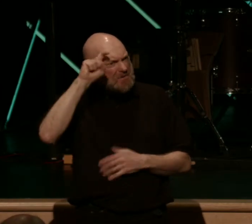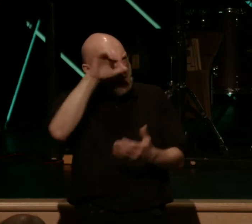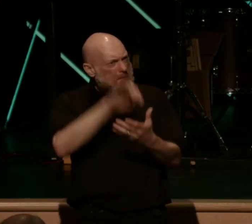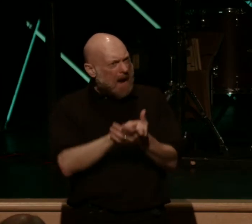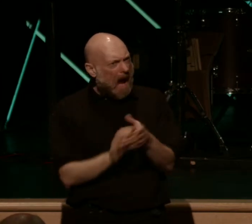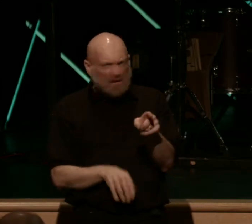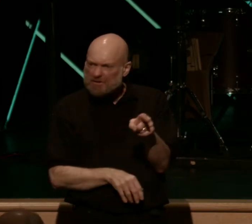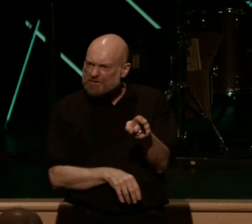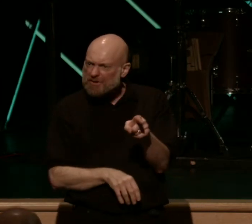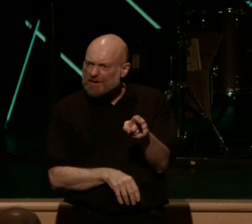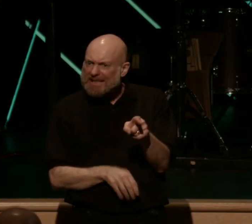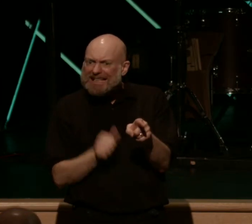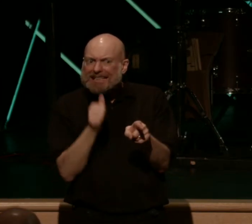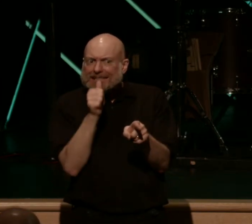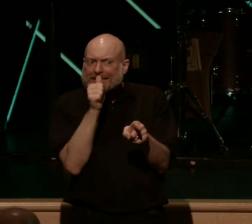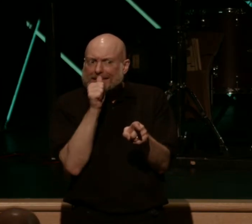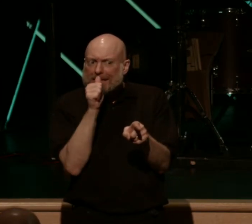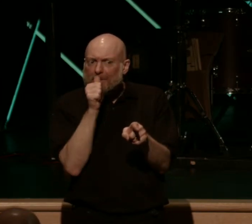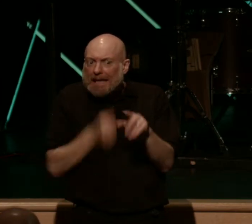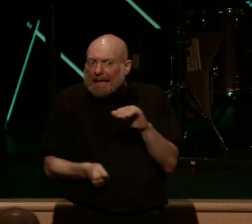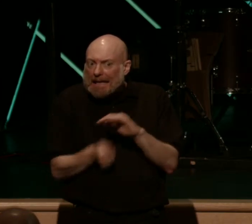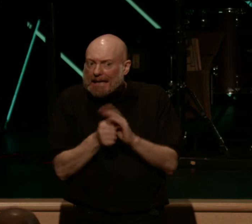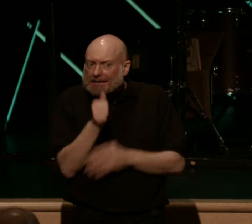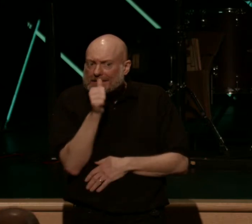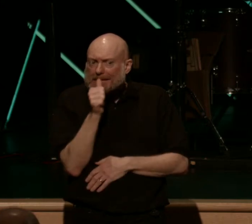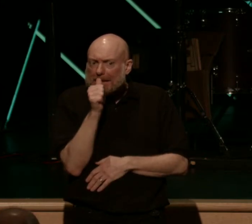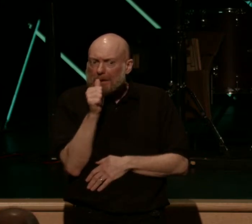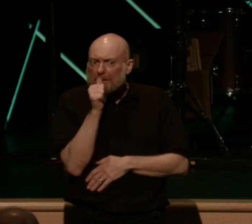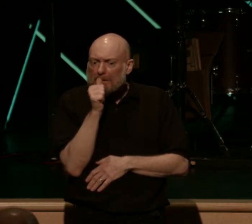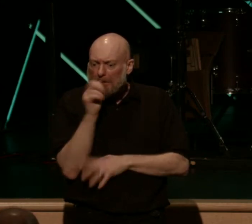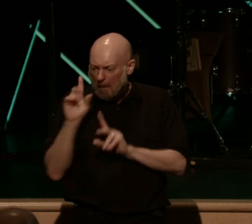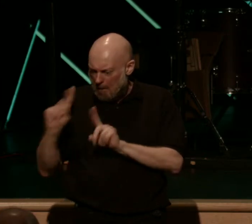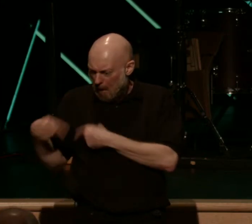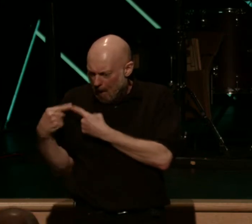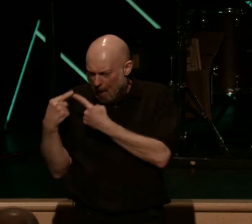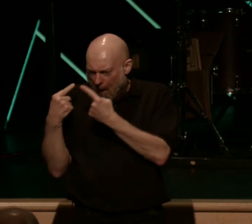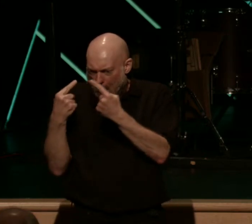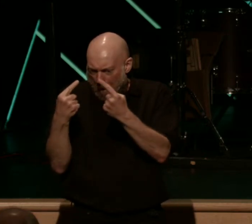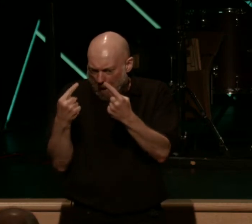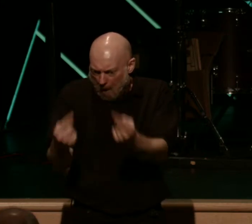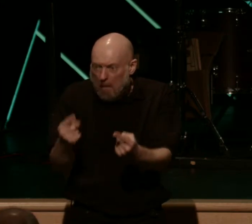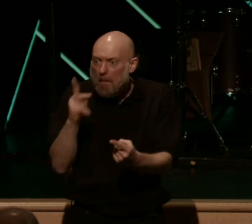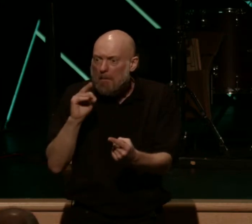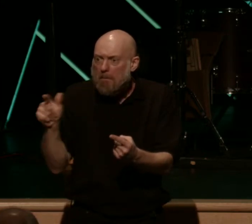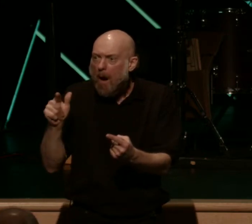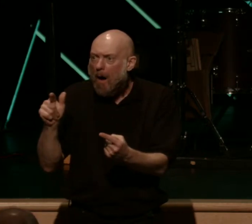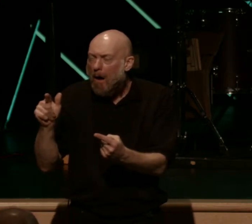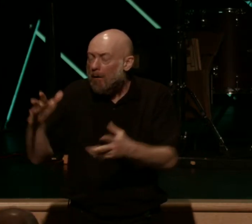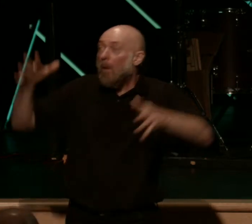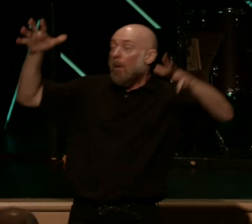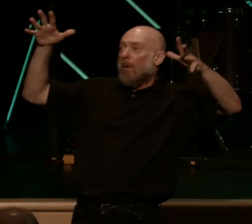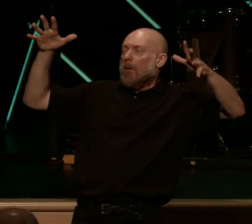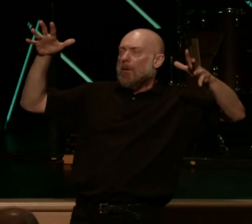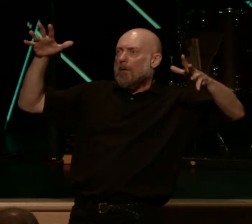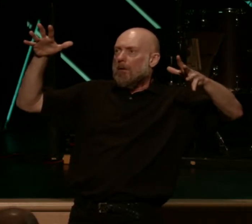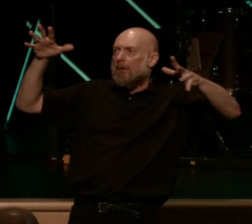is a secret, a hidden secret that's been revealed to me through the gospel, and it's blowing my mind.